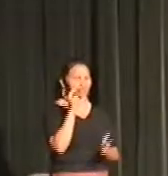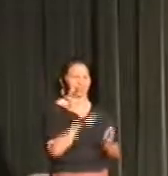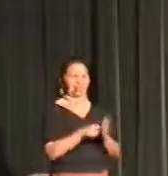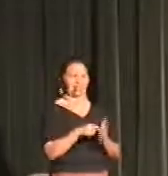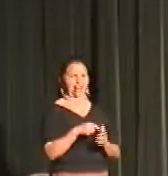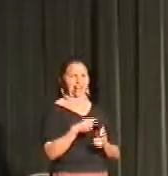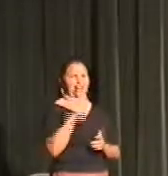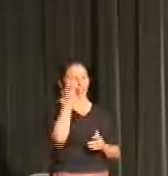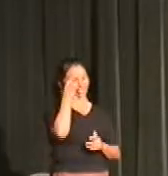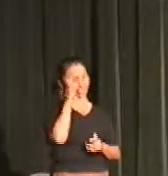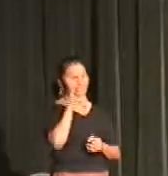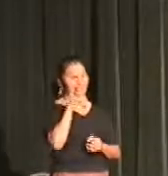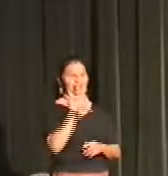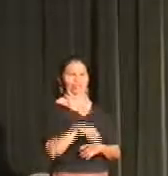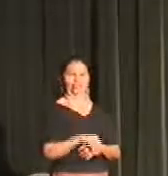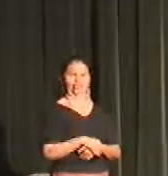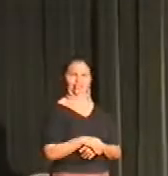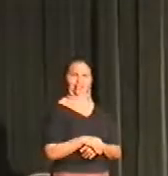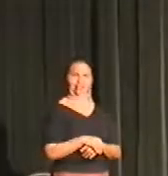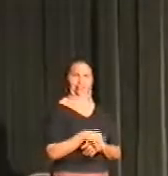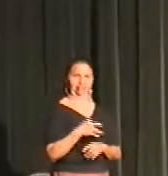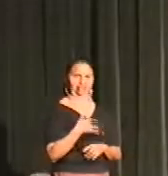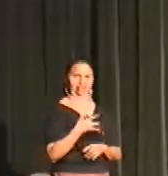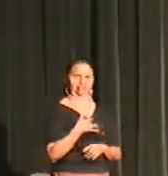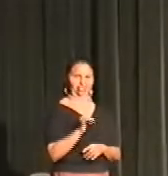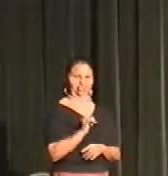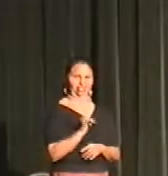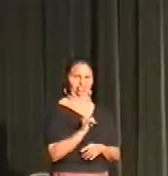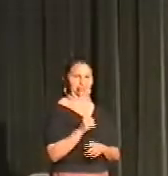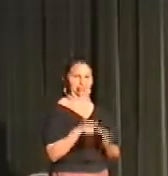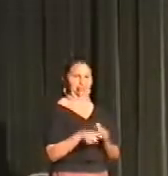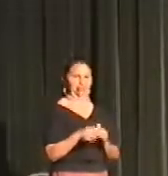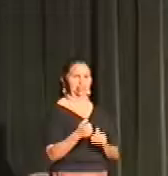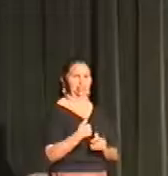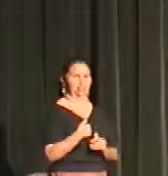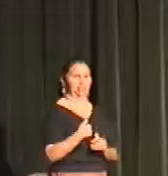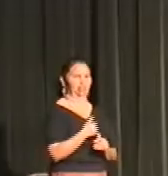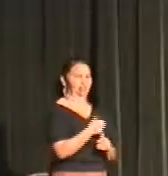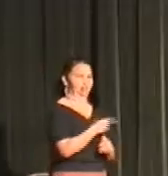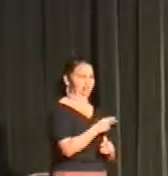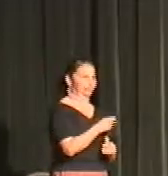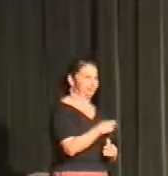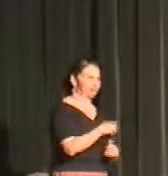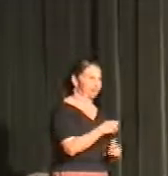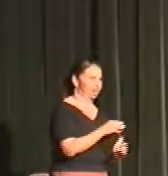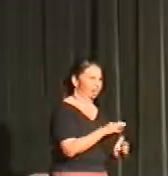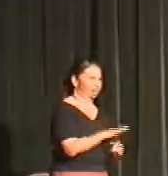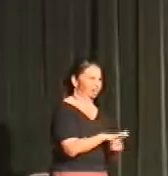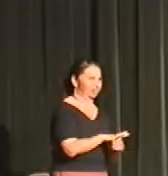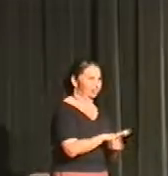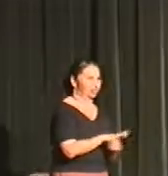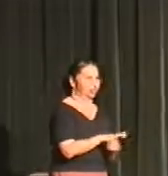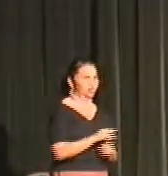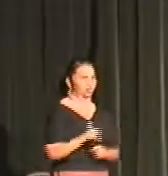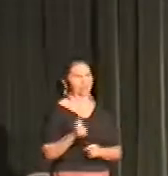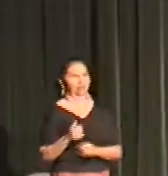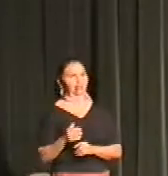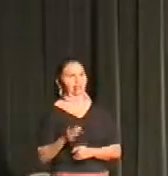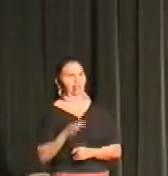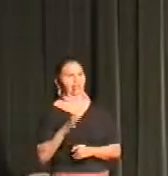know. And, you know, it was such an interesting concept to me, you know, but I mean, it was like, I started